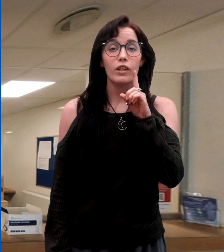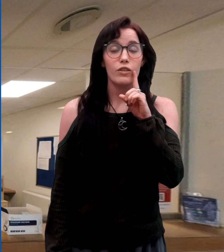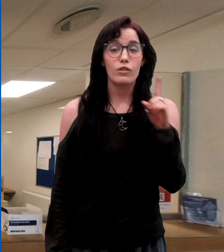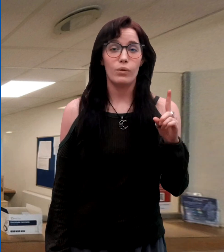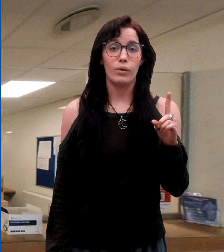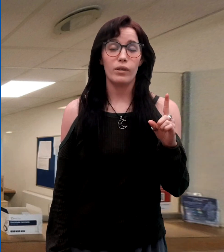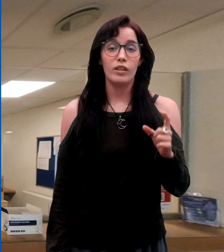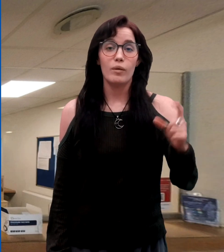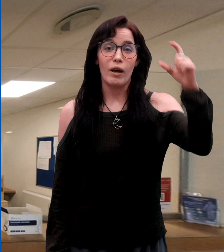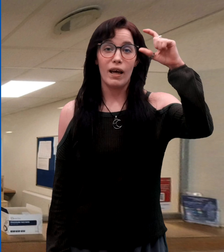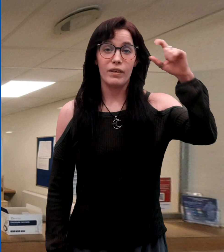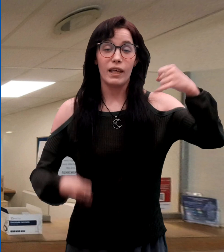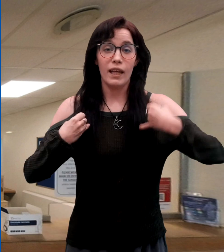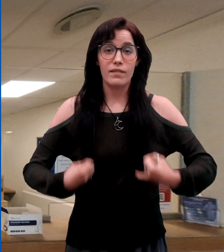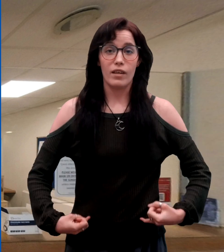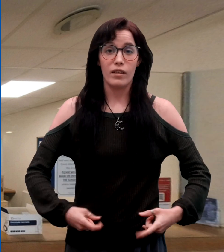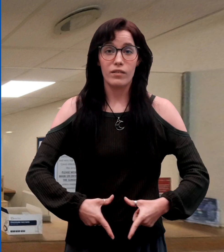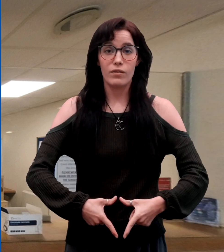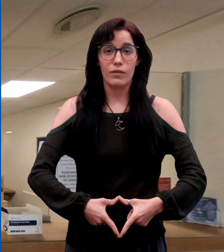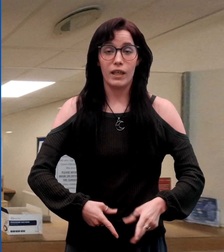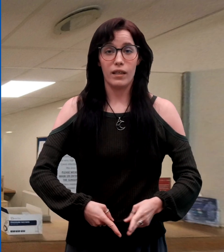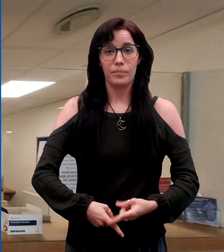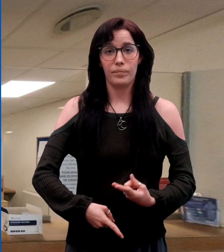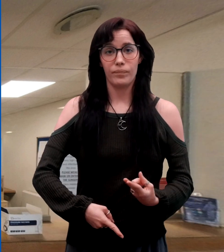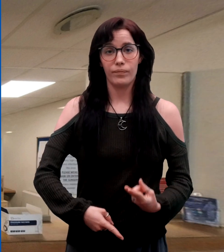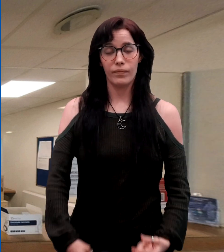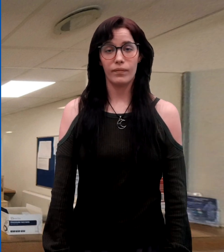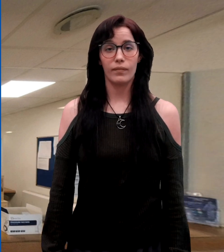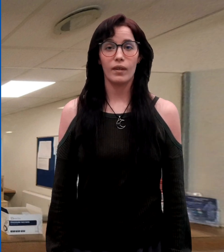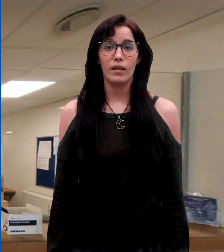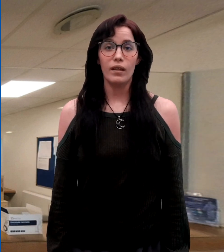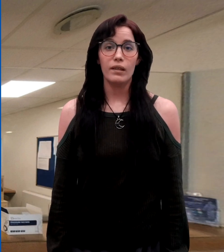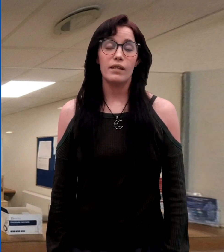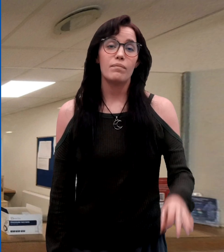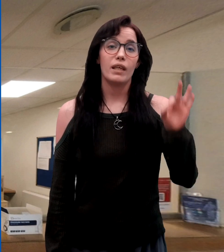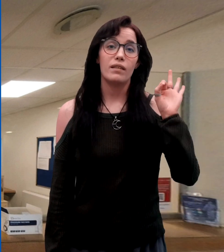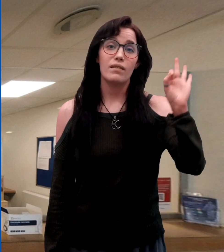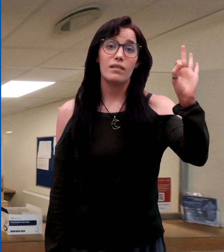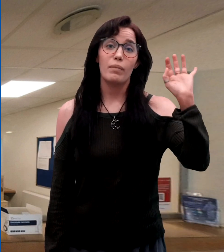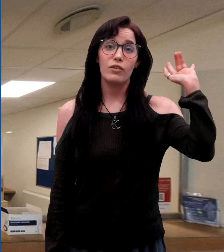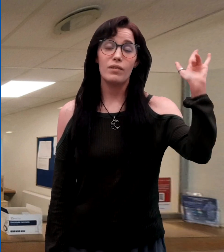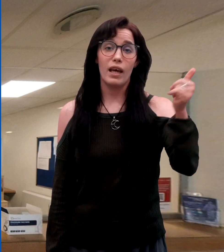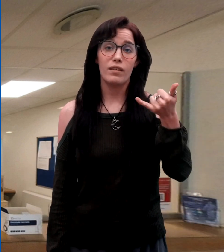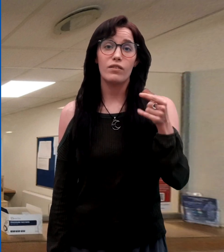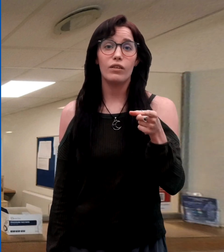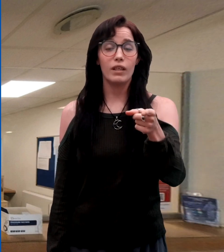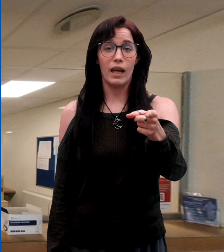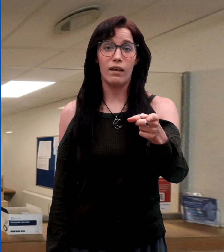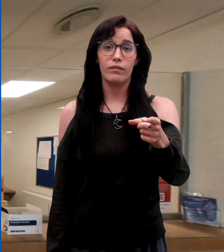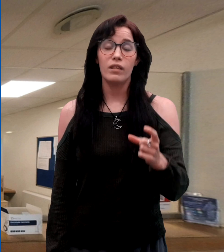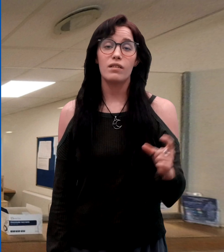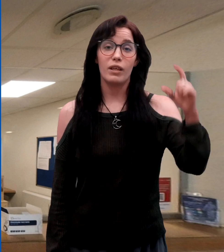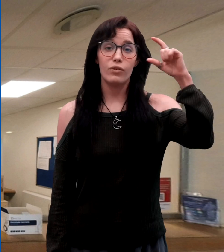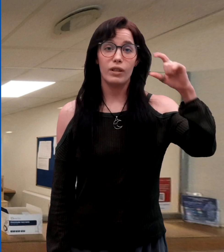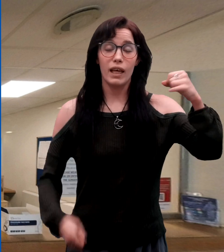We are going to talk about having a cancer screening. This means a special test you can